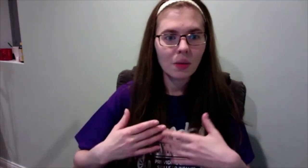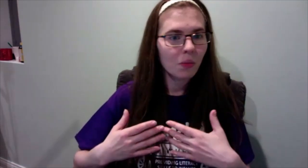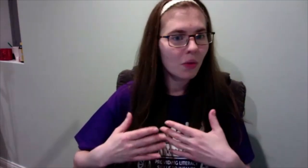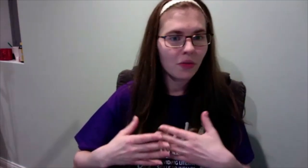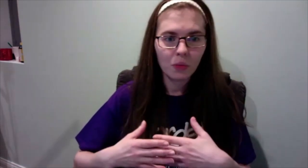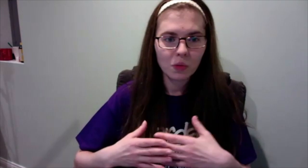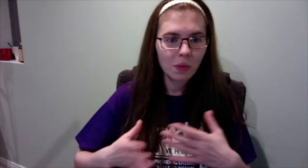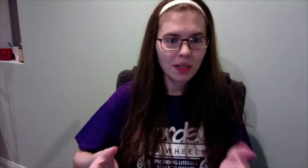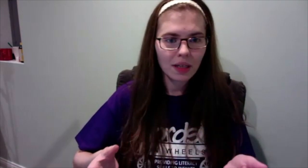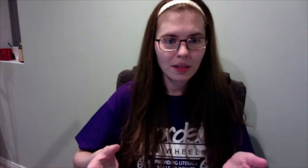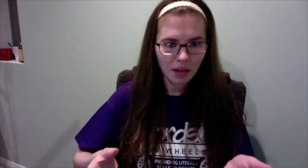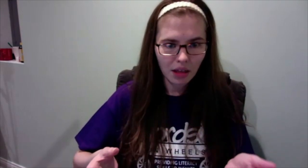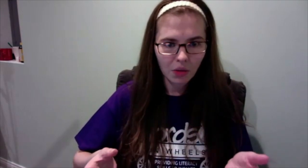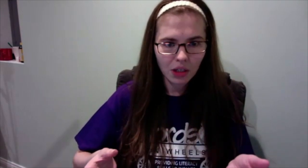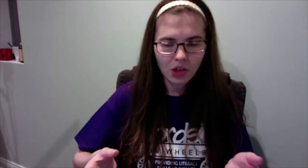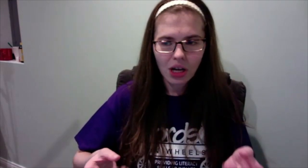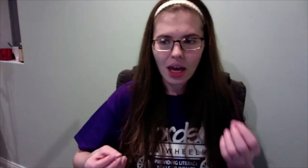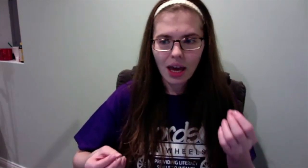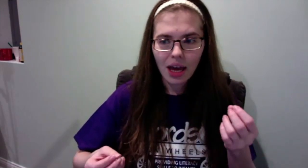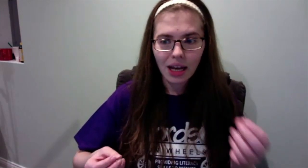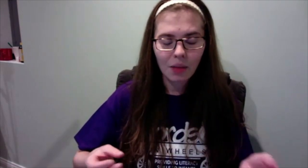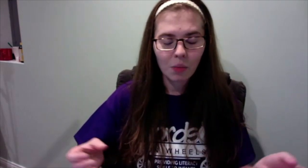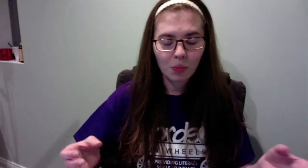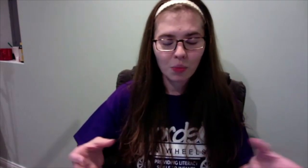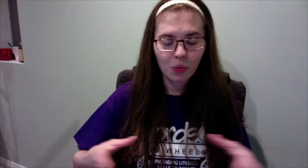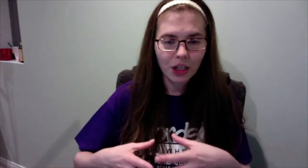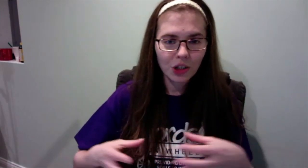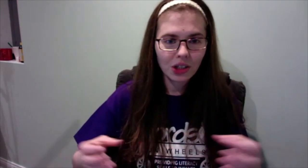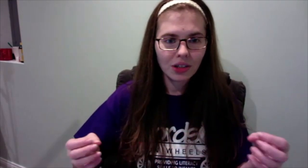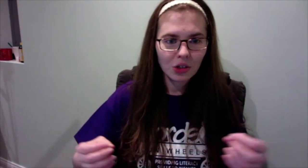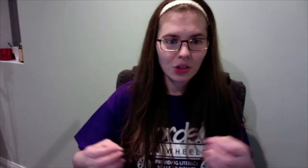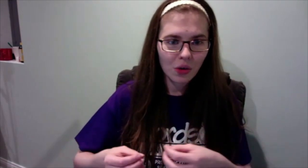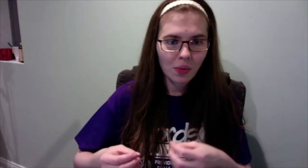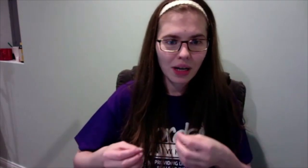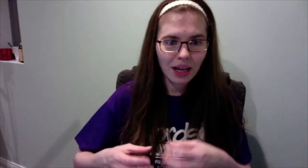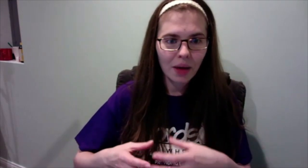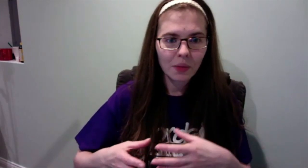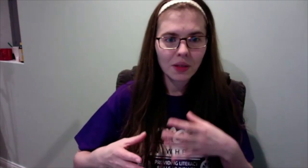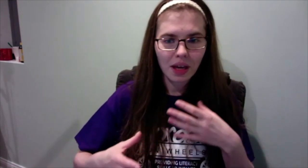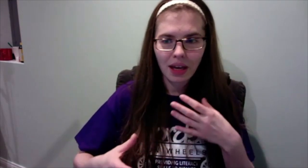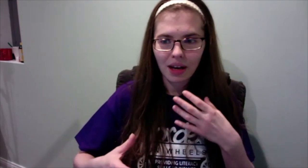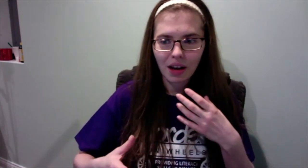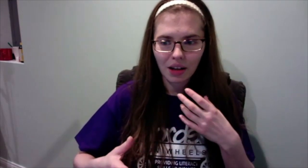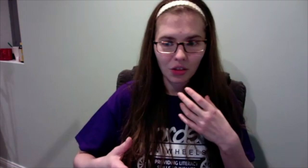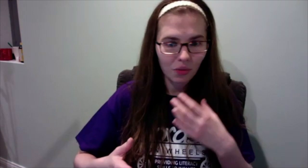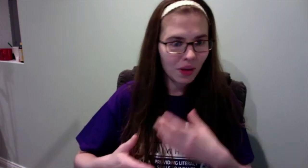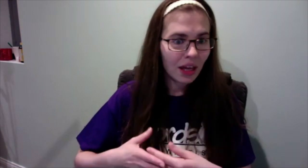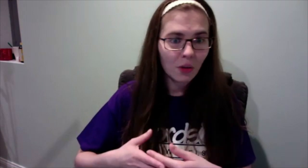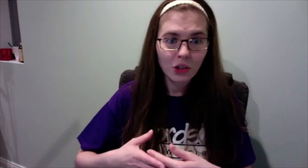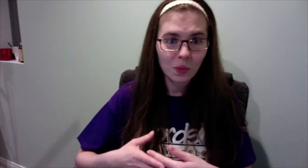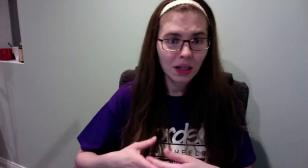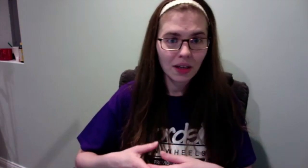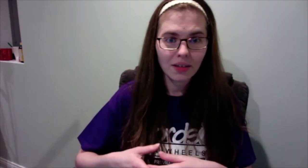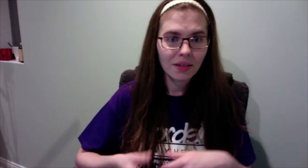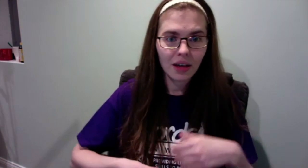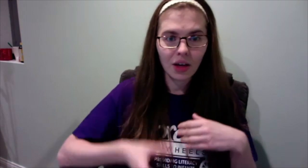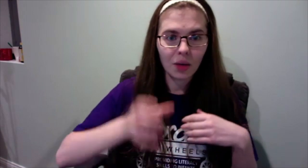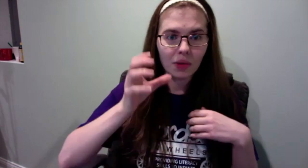of the most basic sign language. And it bridged so many gaps in the 3 languages because a cup is a